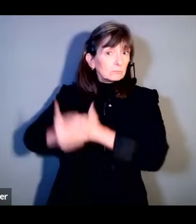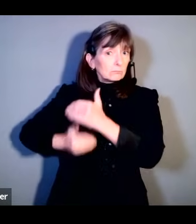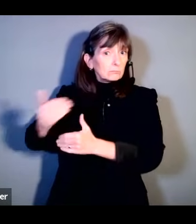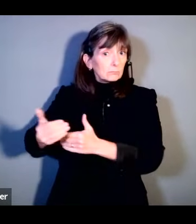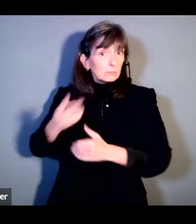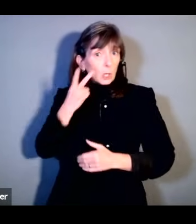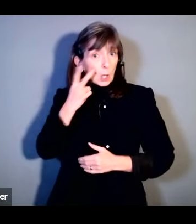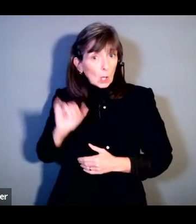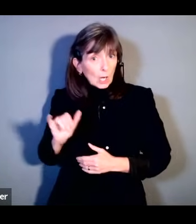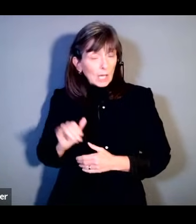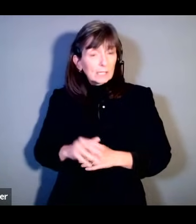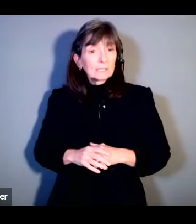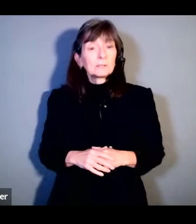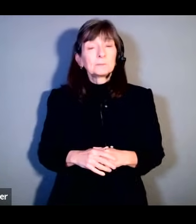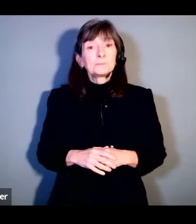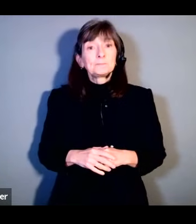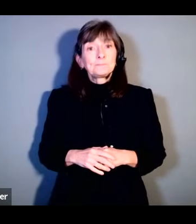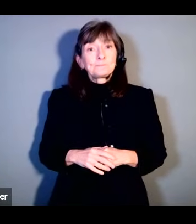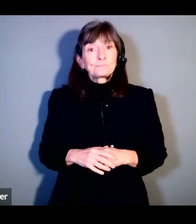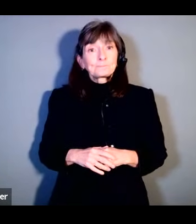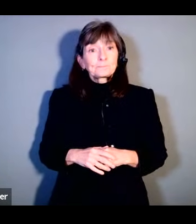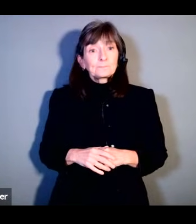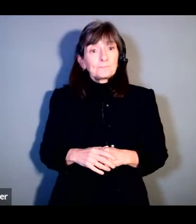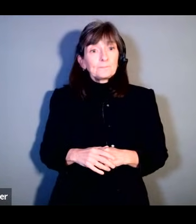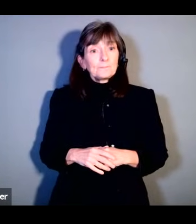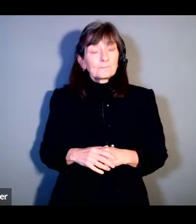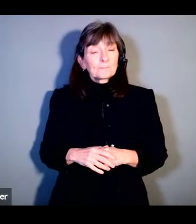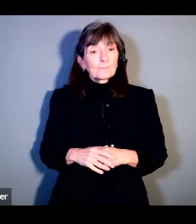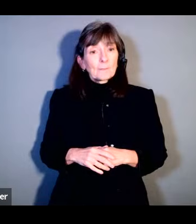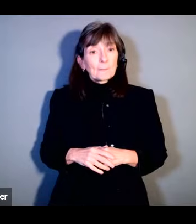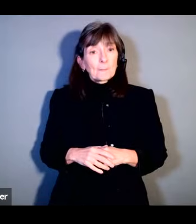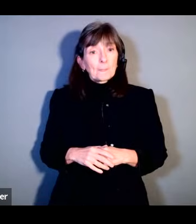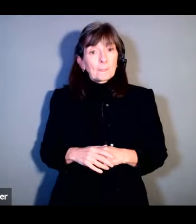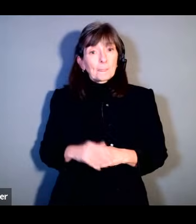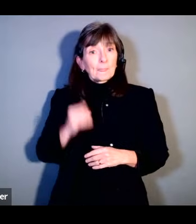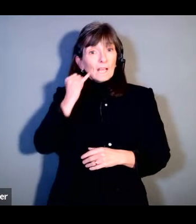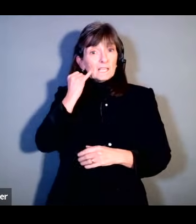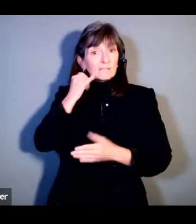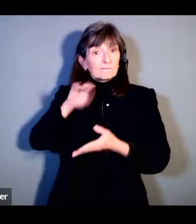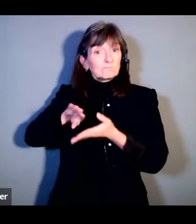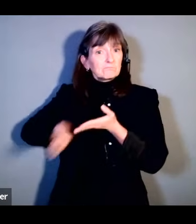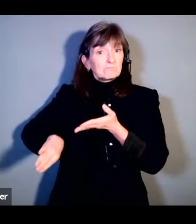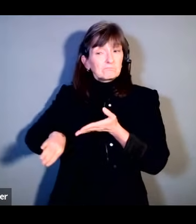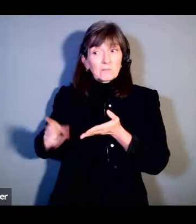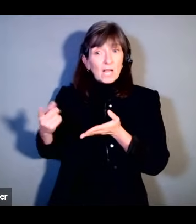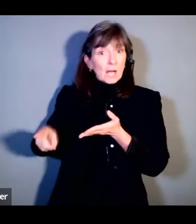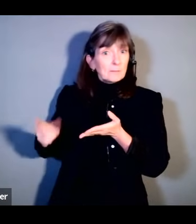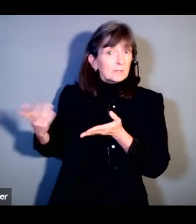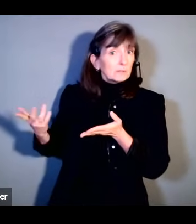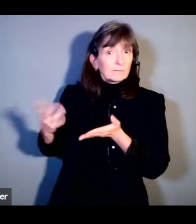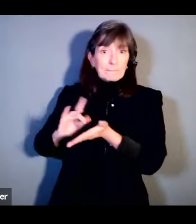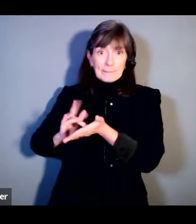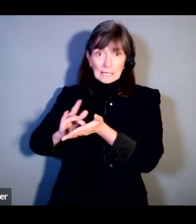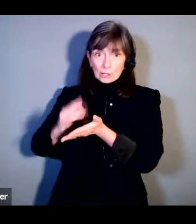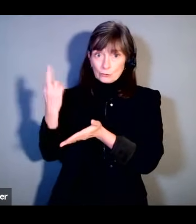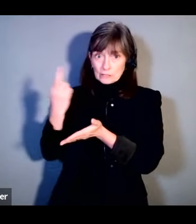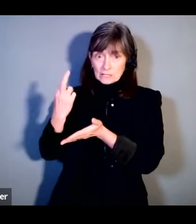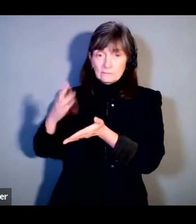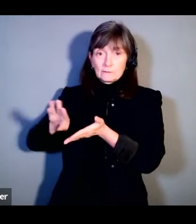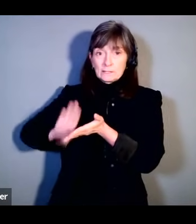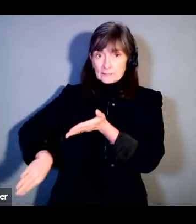to inform how to go about getting or providing an exemption for medical reasons for patients.